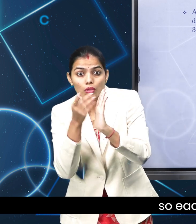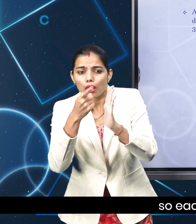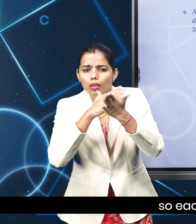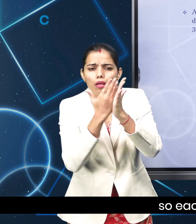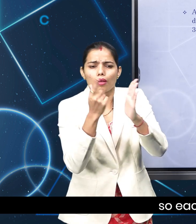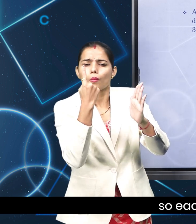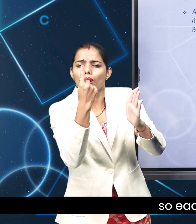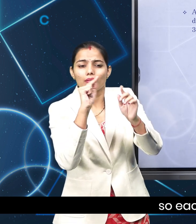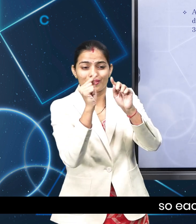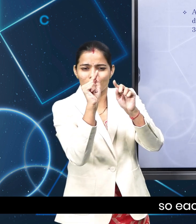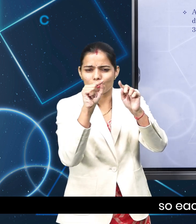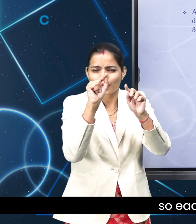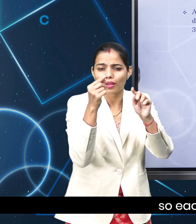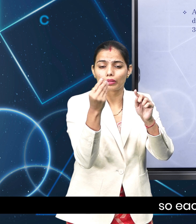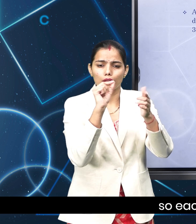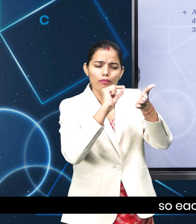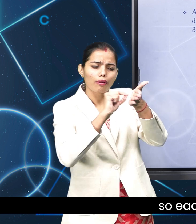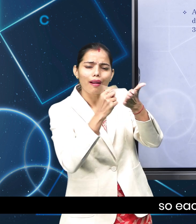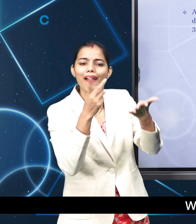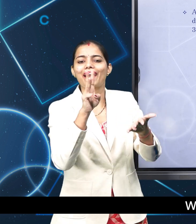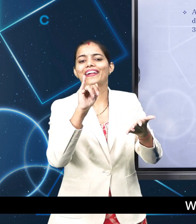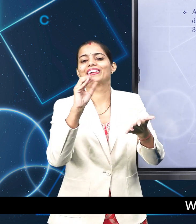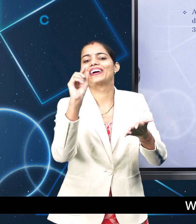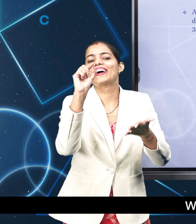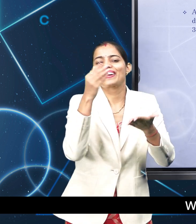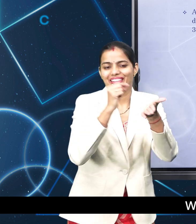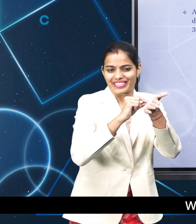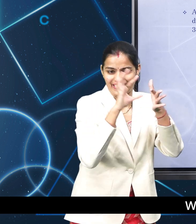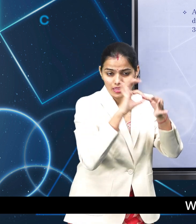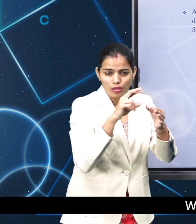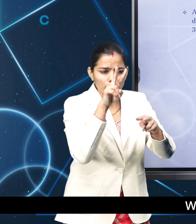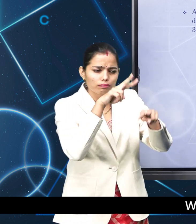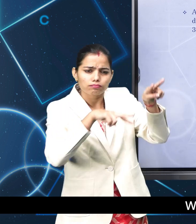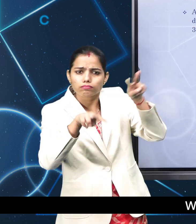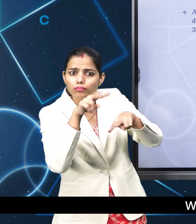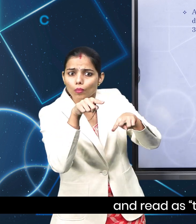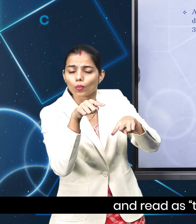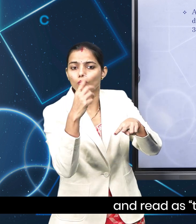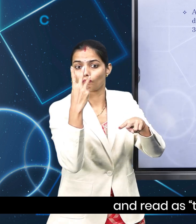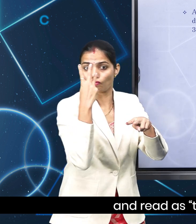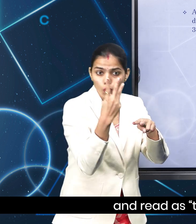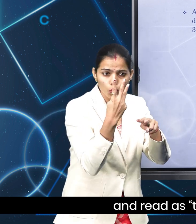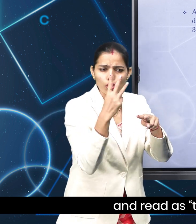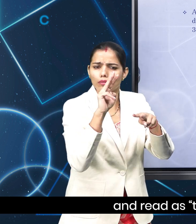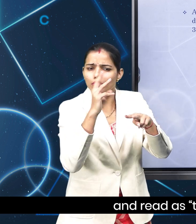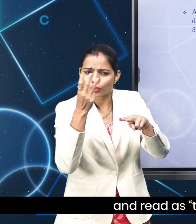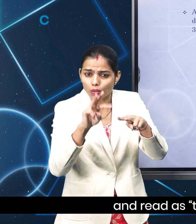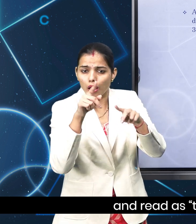each part is 1 degree. We write it as 360 degree and read as